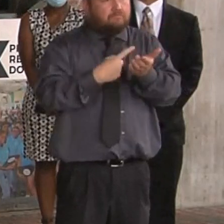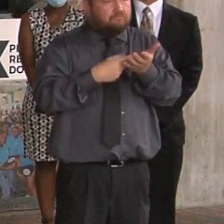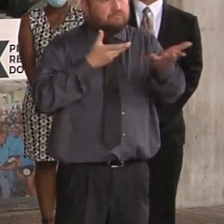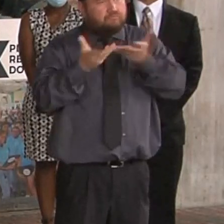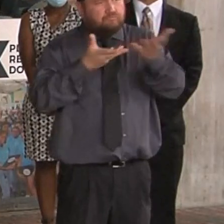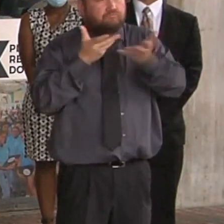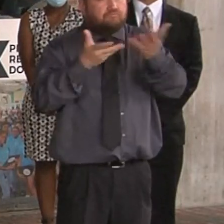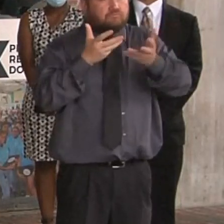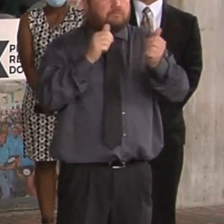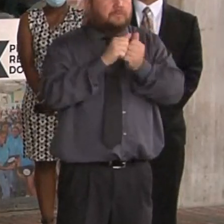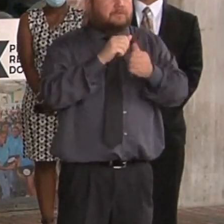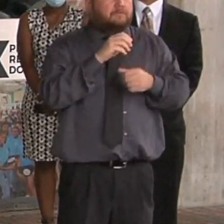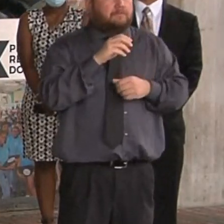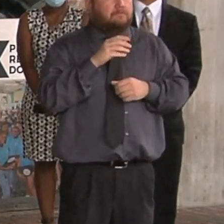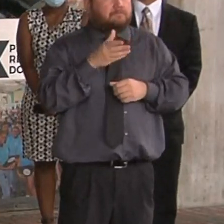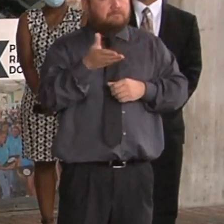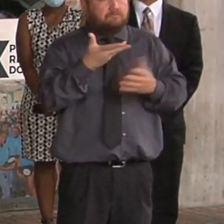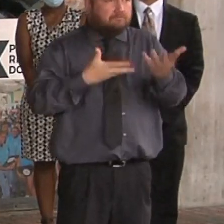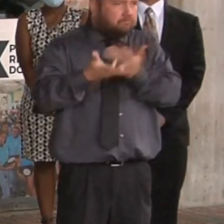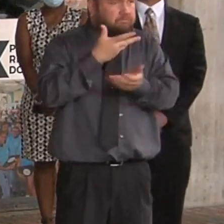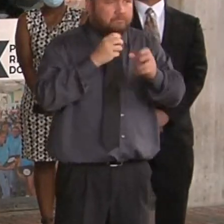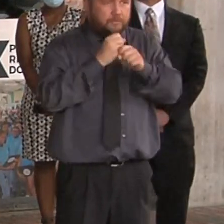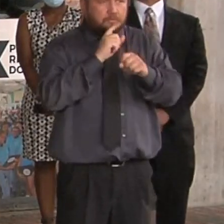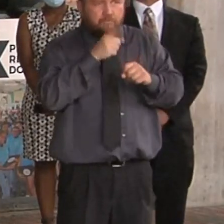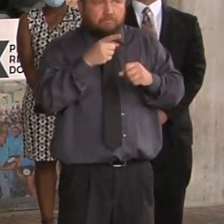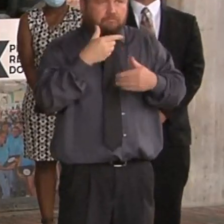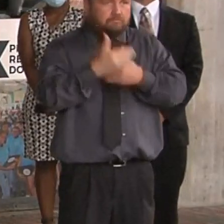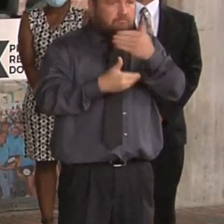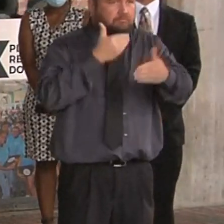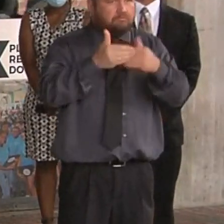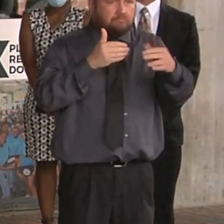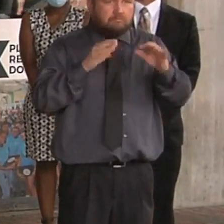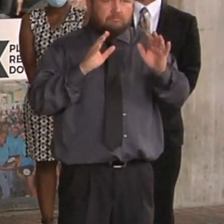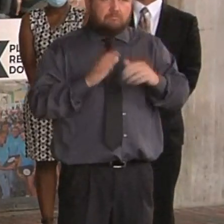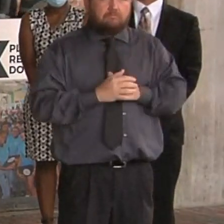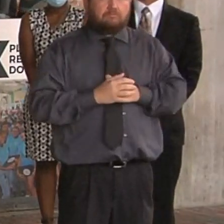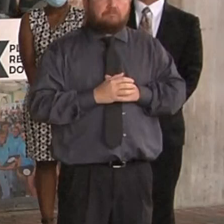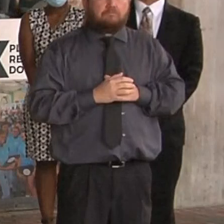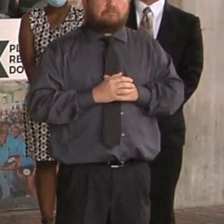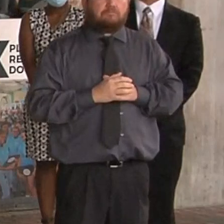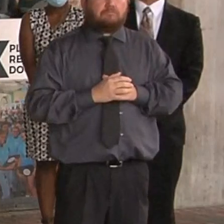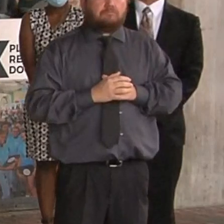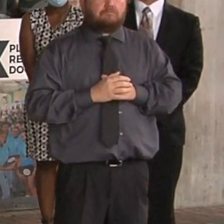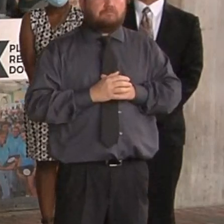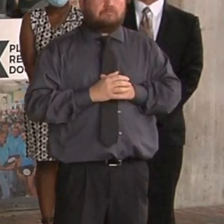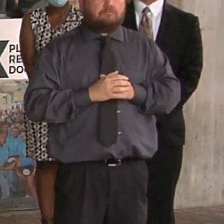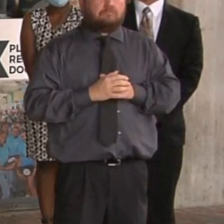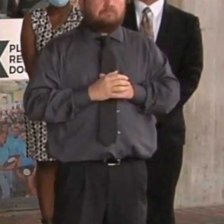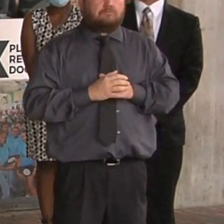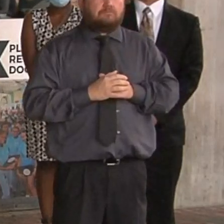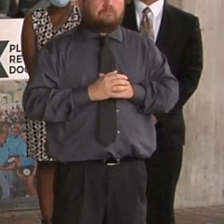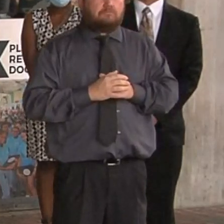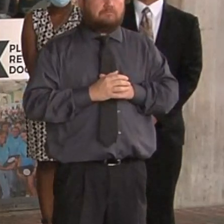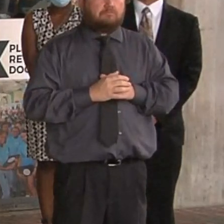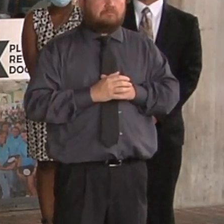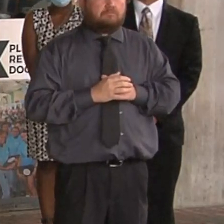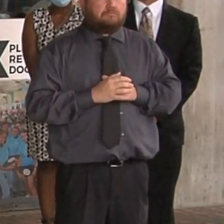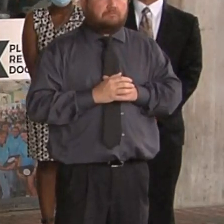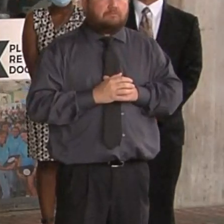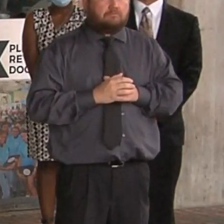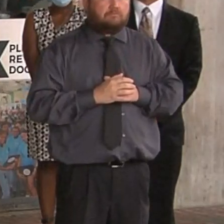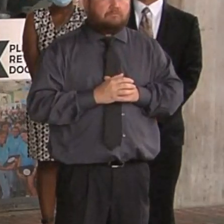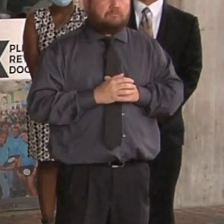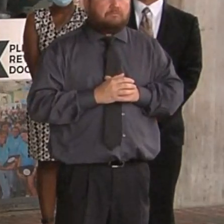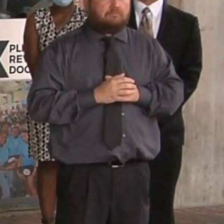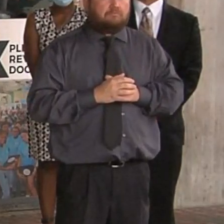working in partnerships with the communities we serve to solve all problems so that we all have a better quality of life. We will not